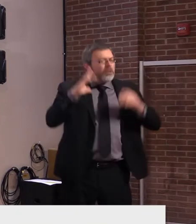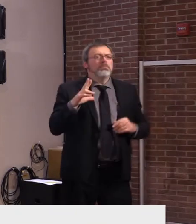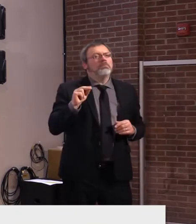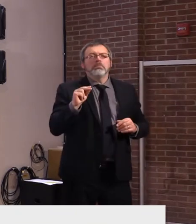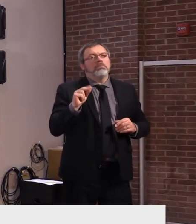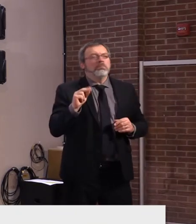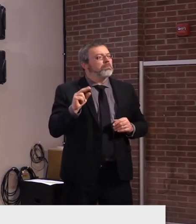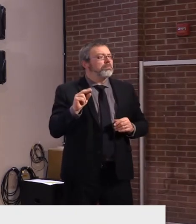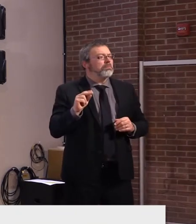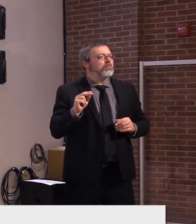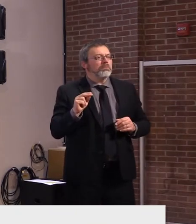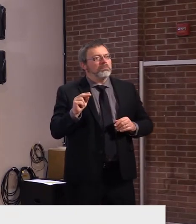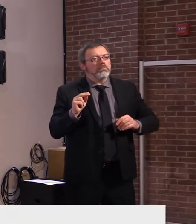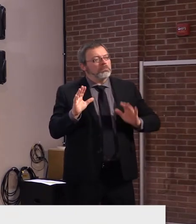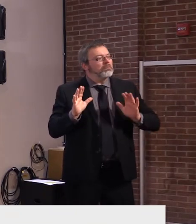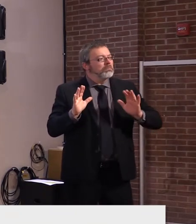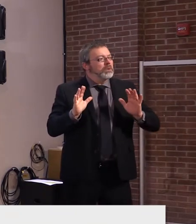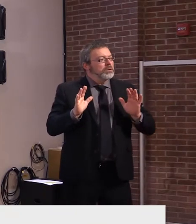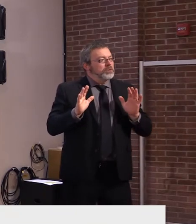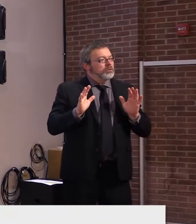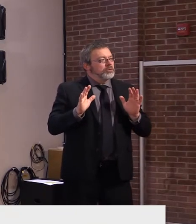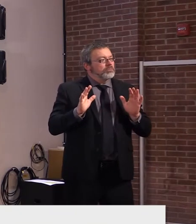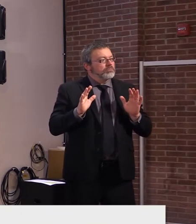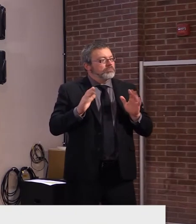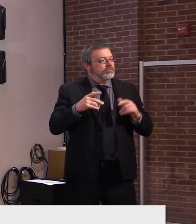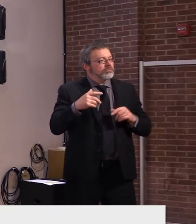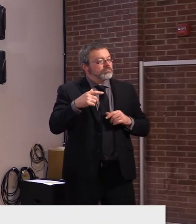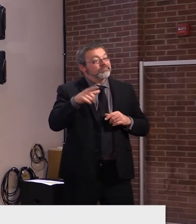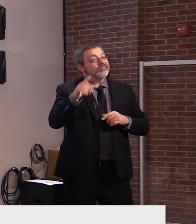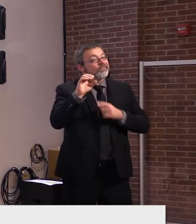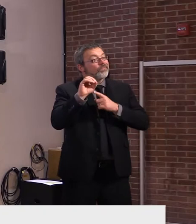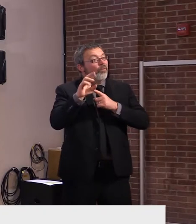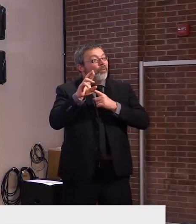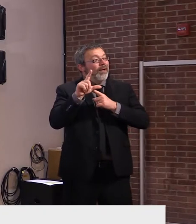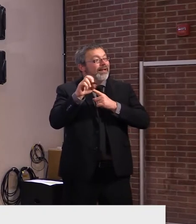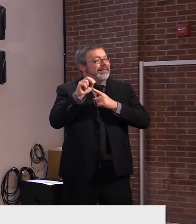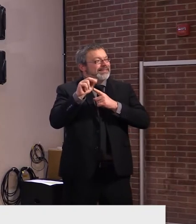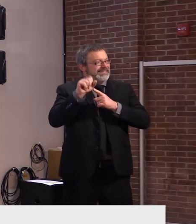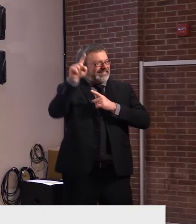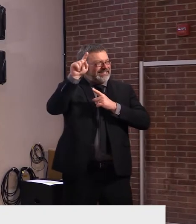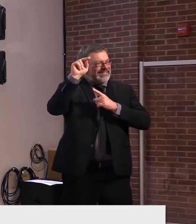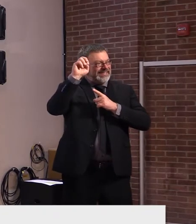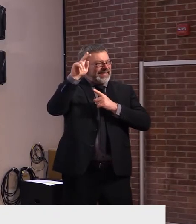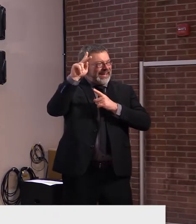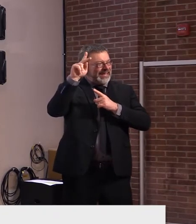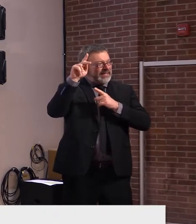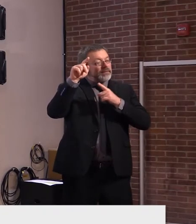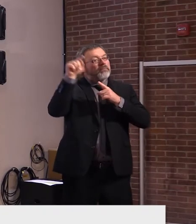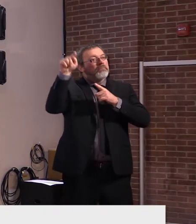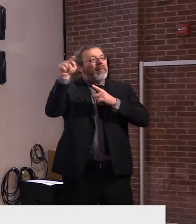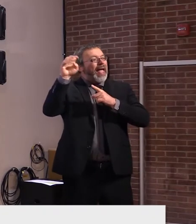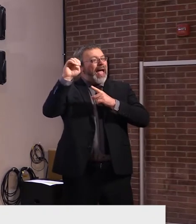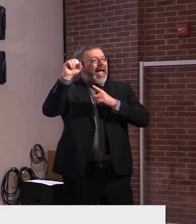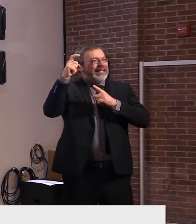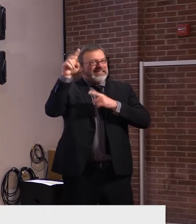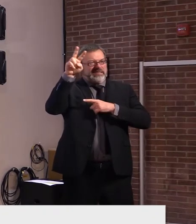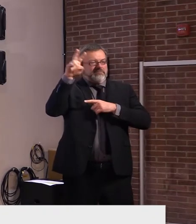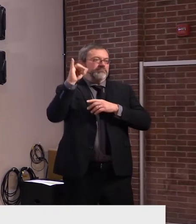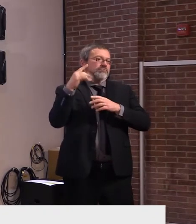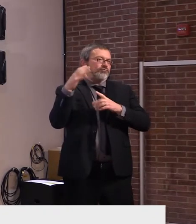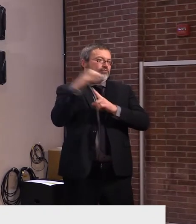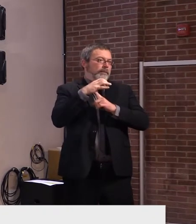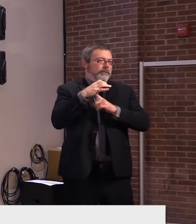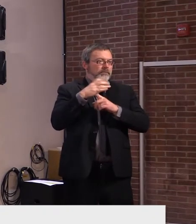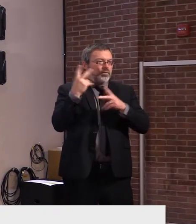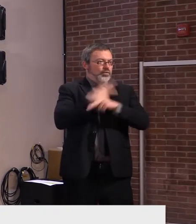Orleans County and Essex continue to have elevated case counts, although there was some improvement in Orleans this week. But generally, 12